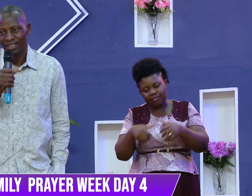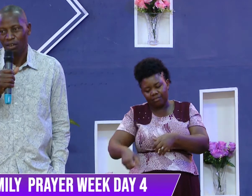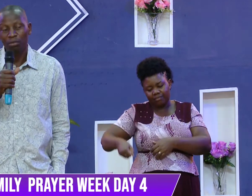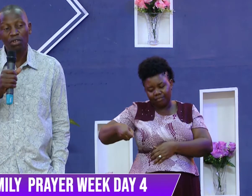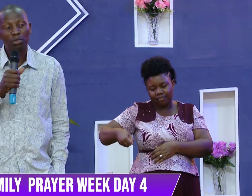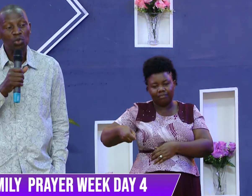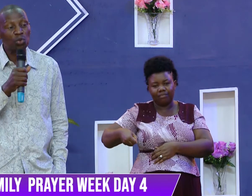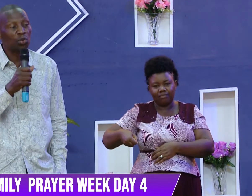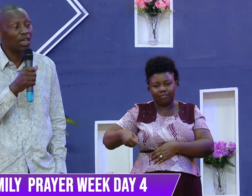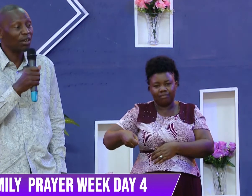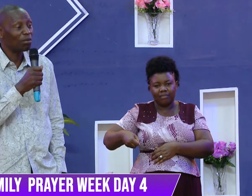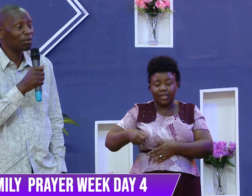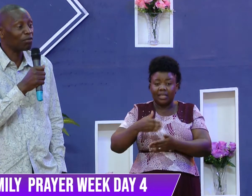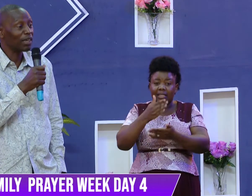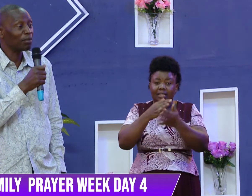my bag.